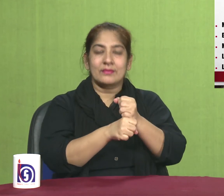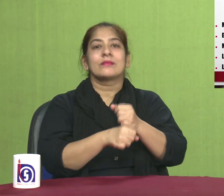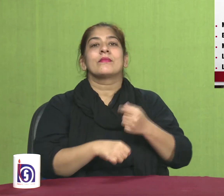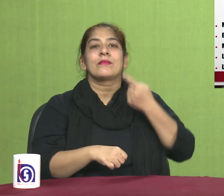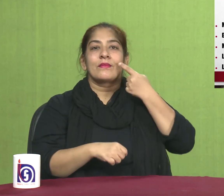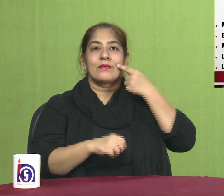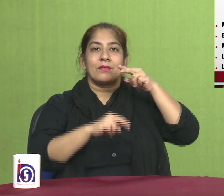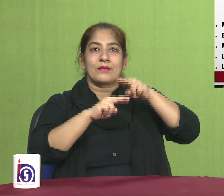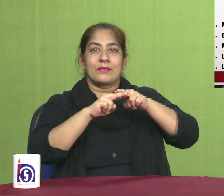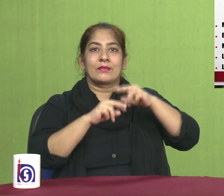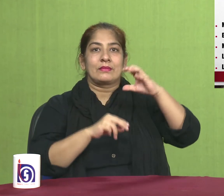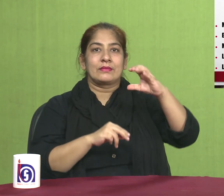Let's now see the examples.